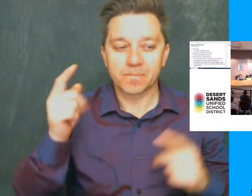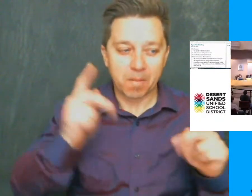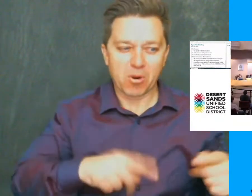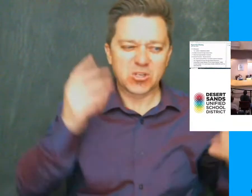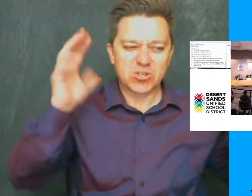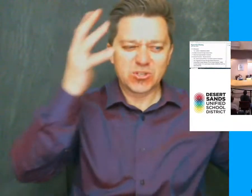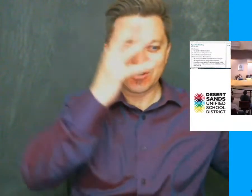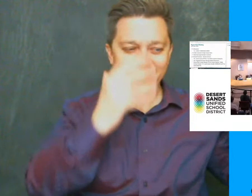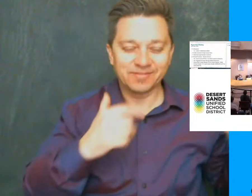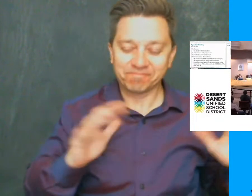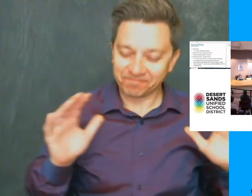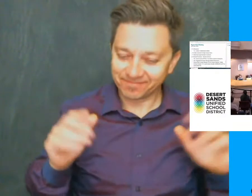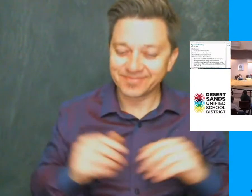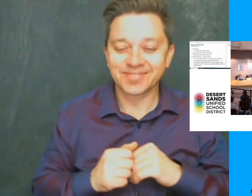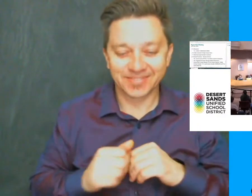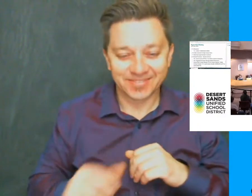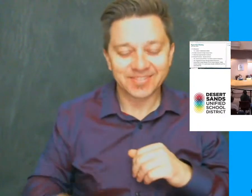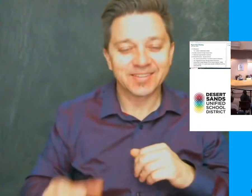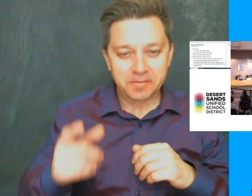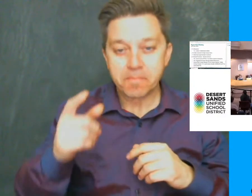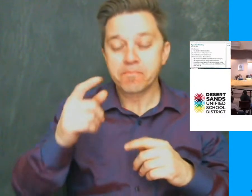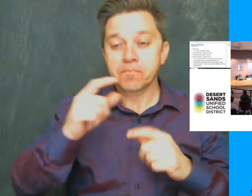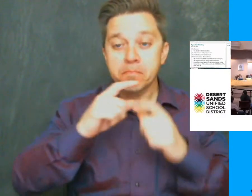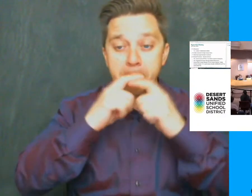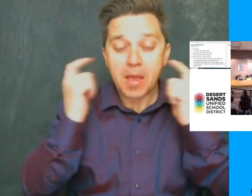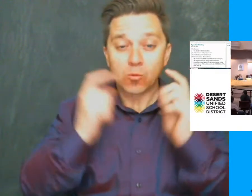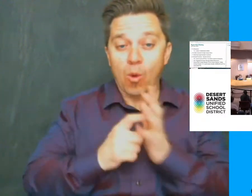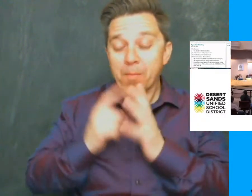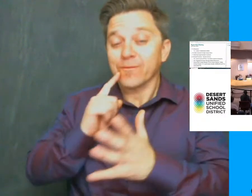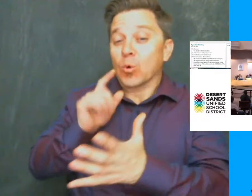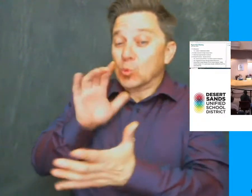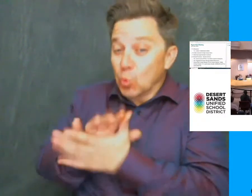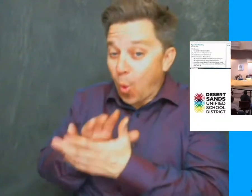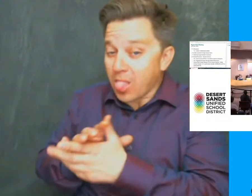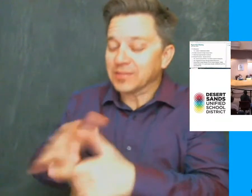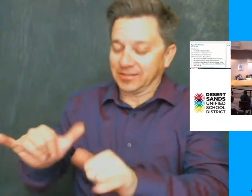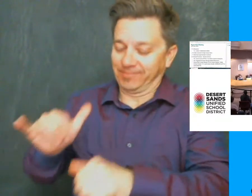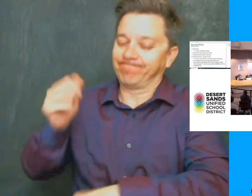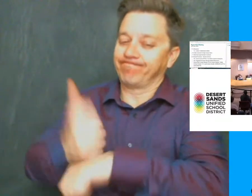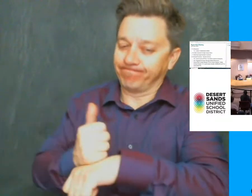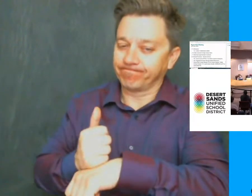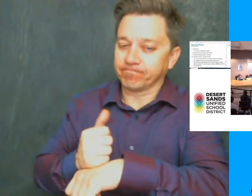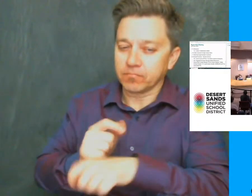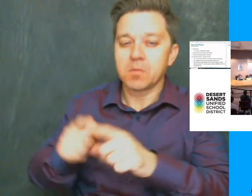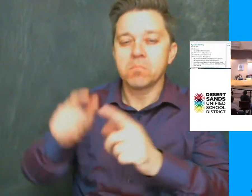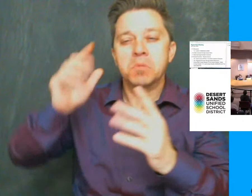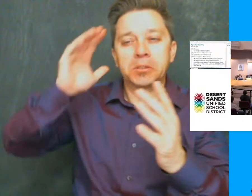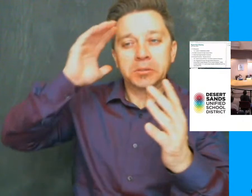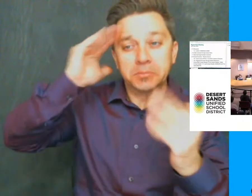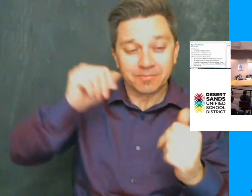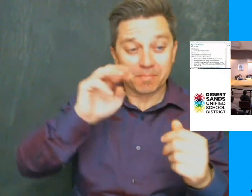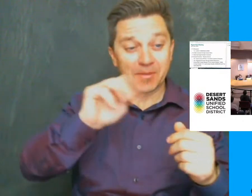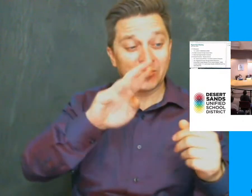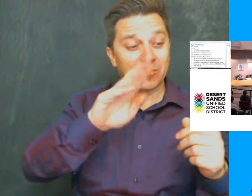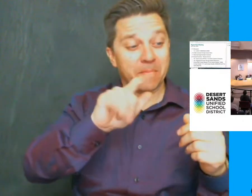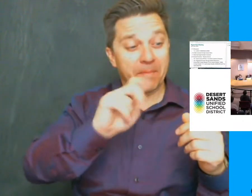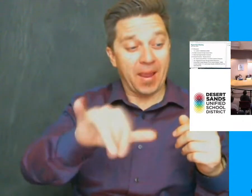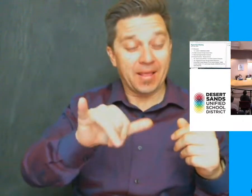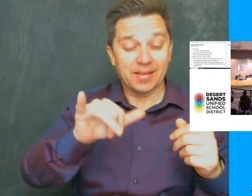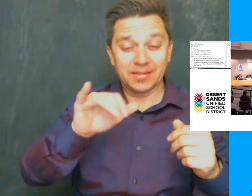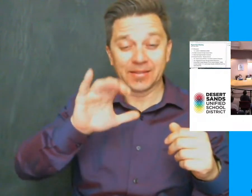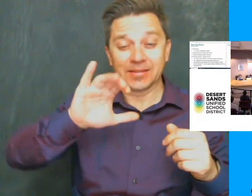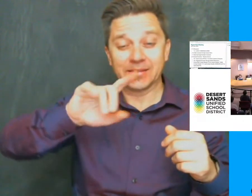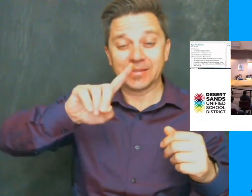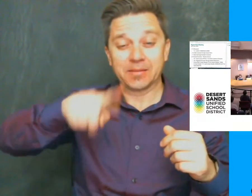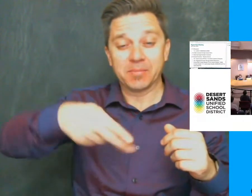I'll take a clap. However, the mask requirement for schools remains in place, with the anticipated, as Mr. Bailey was saying, announcement from